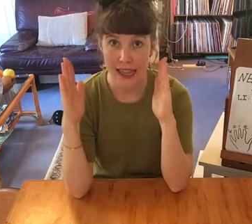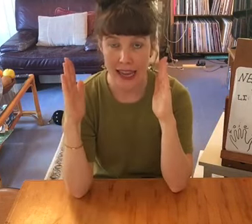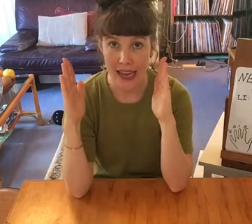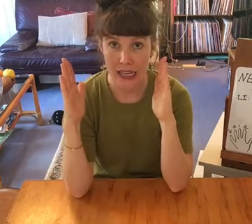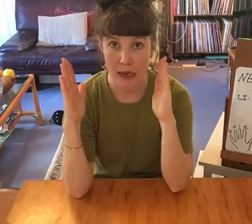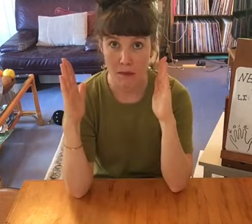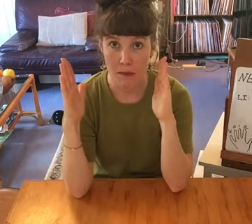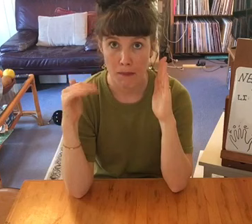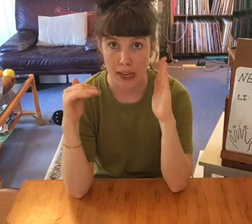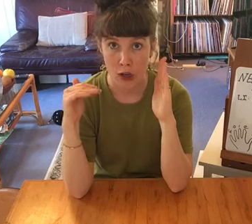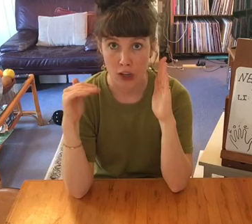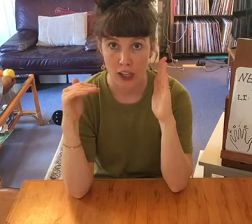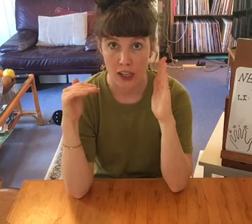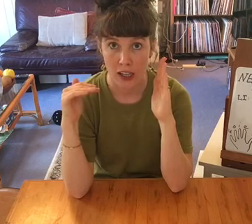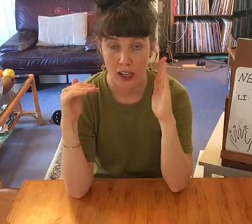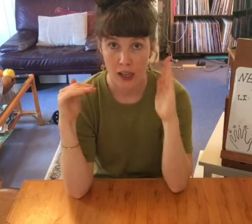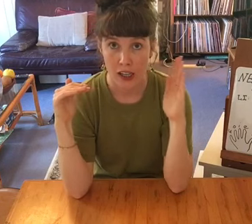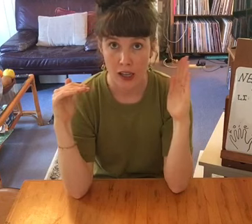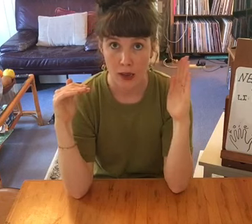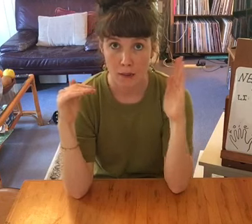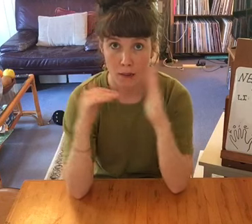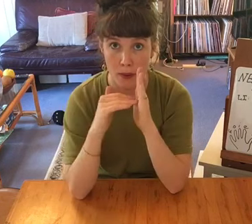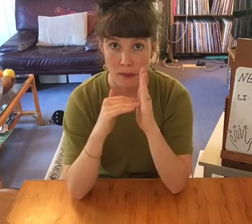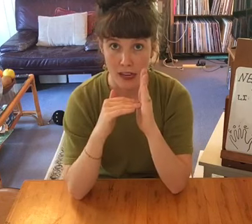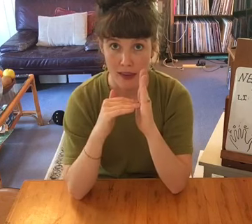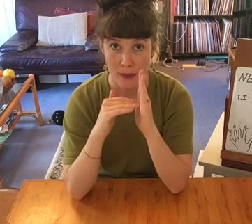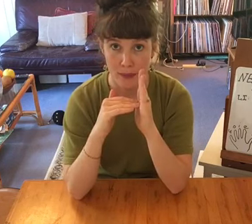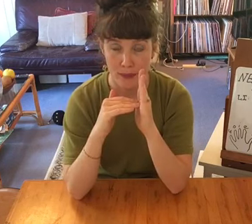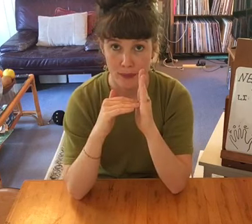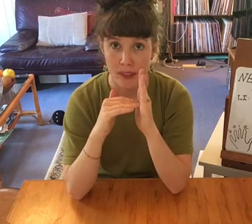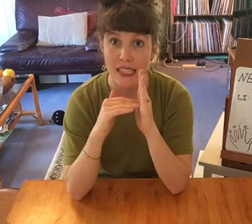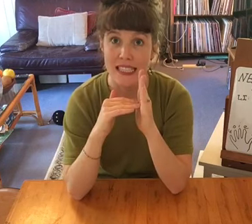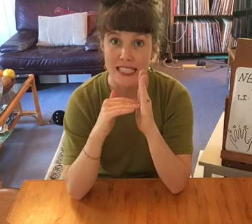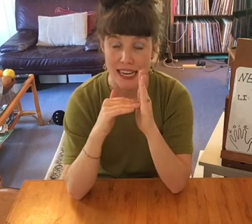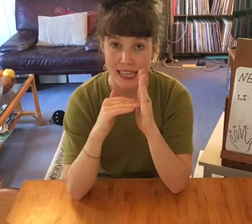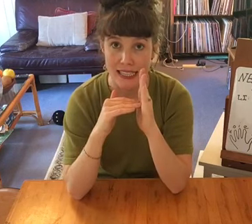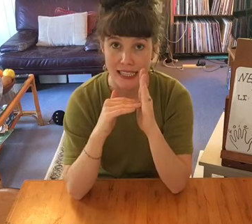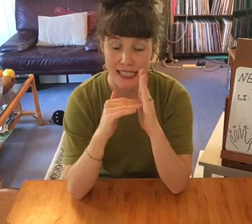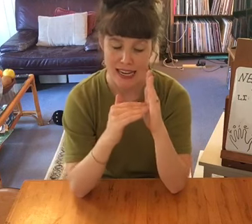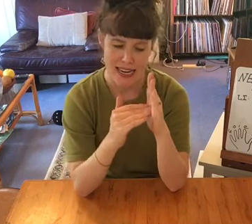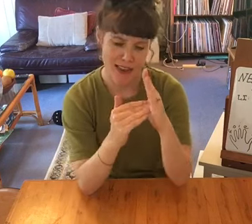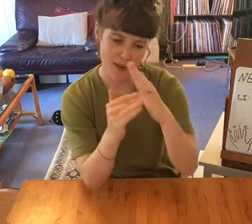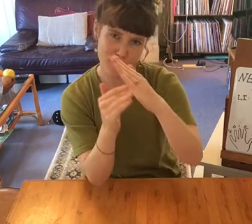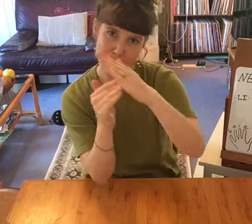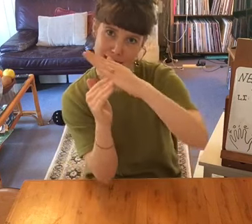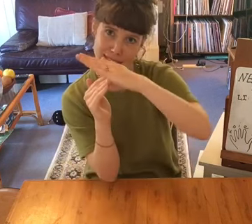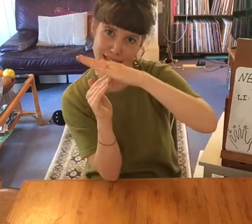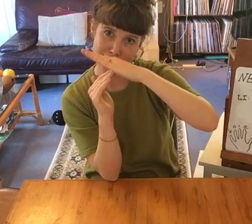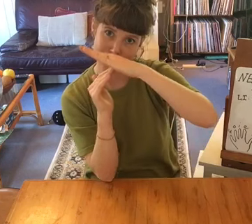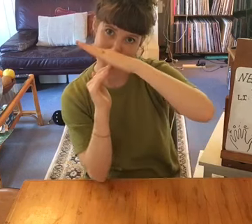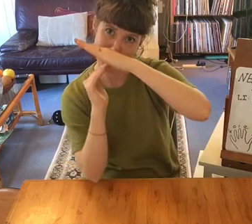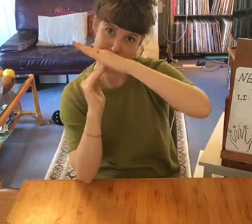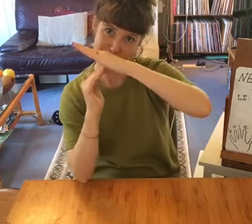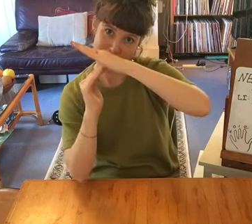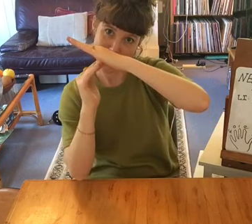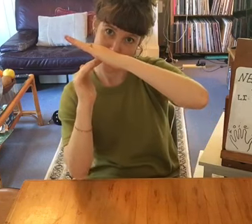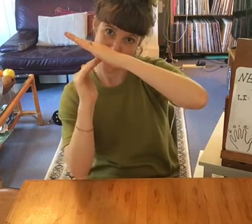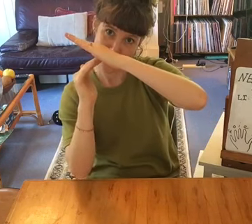hand, make it crooked, put them together, Z. Now the reason that looks like